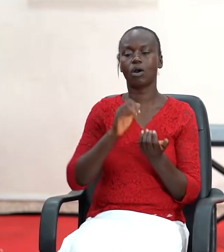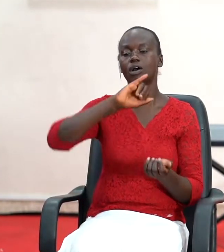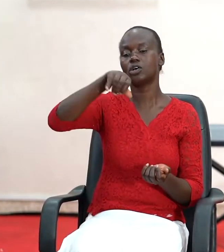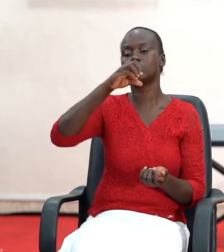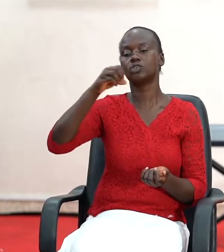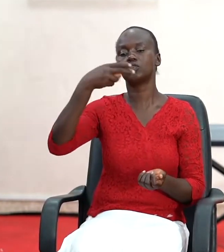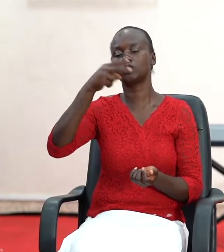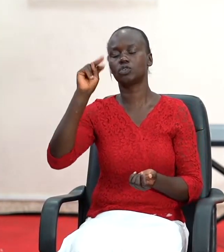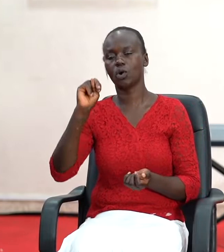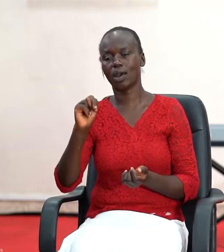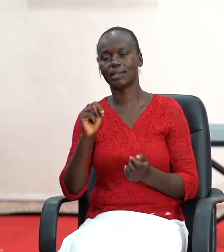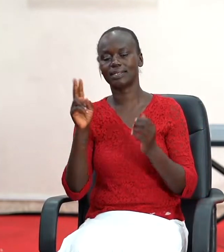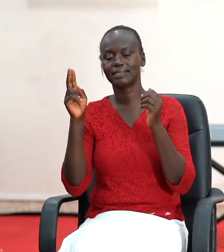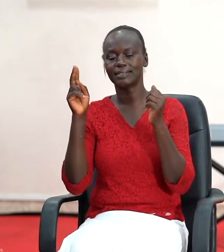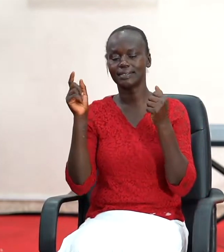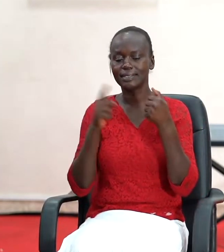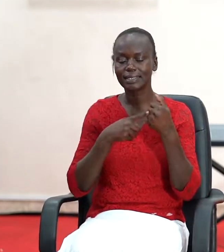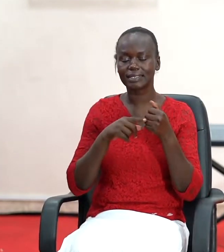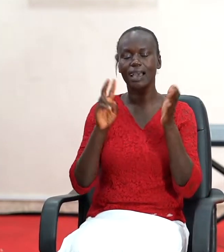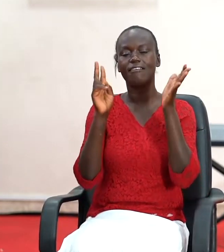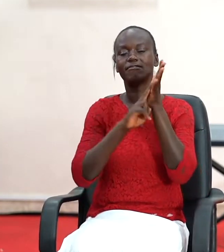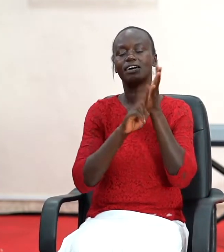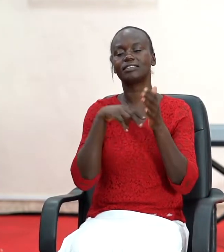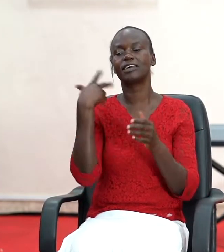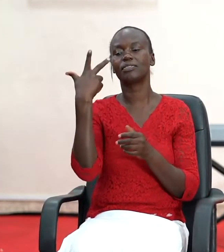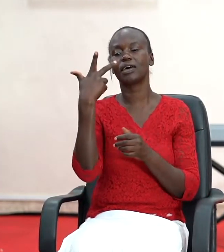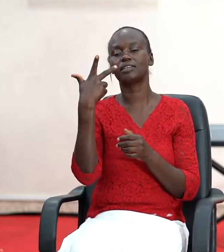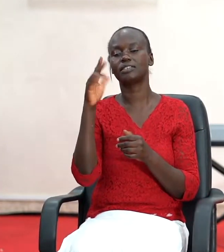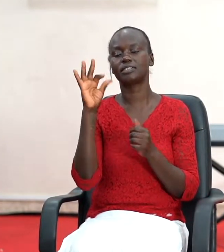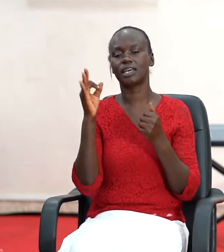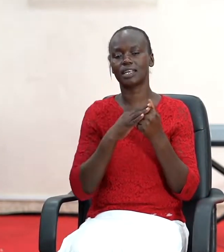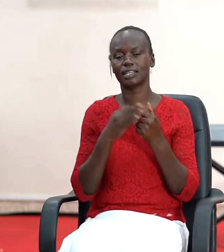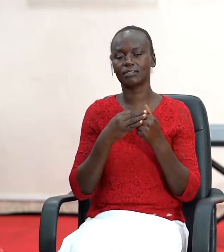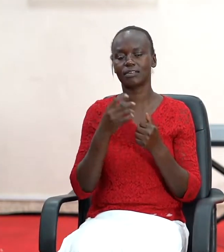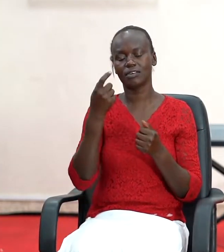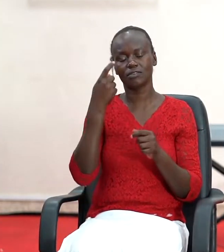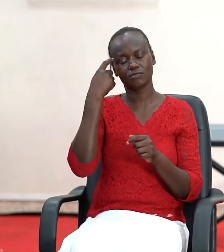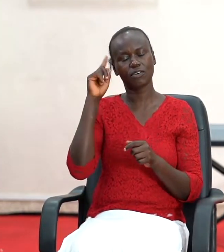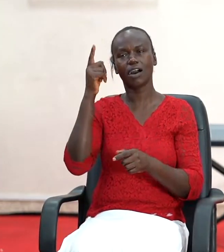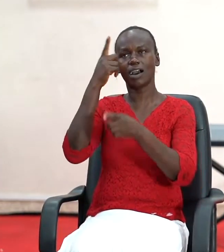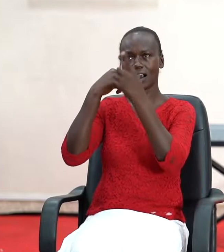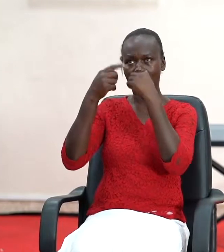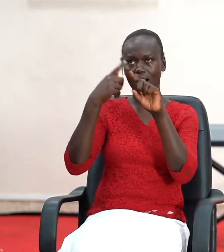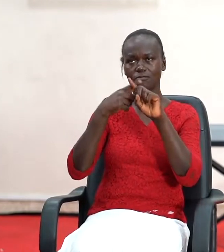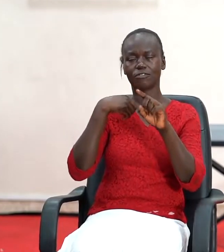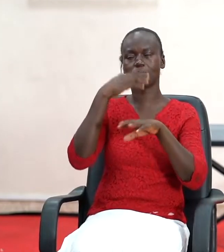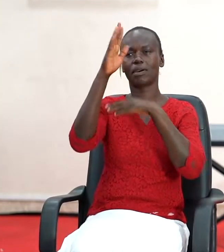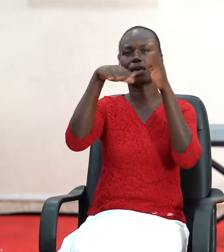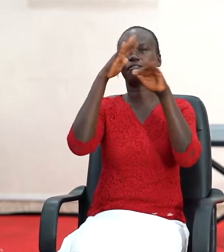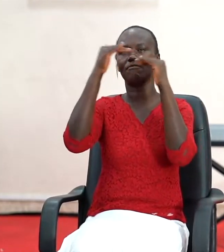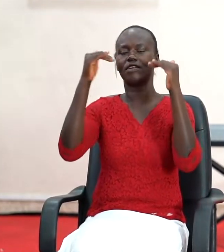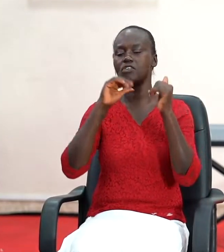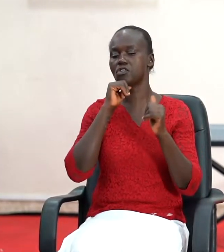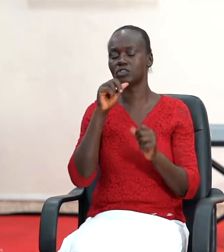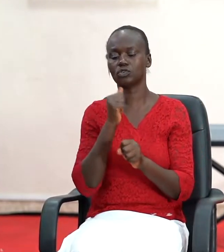38, anaambia aje, wase, anawasho, for I have come down from heaven, not to do my will, but to do